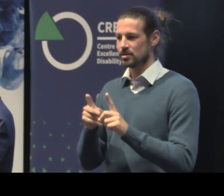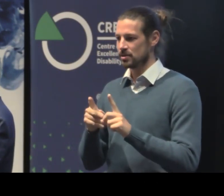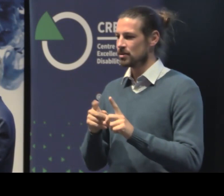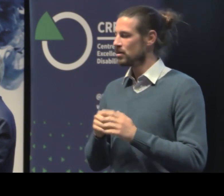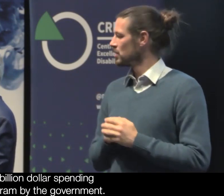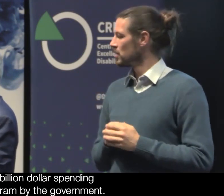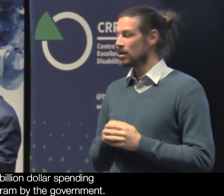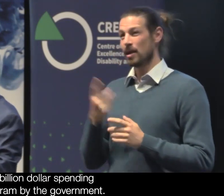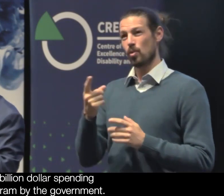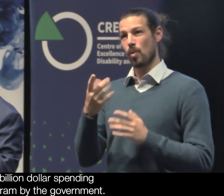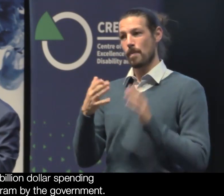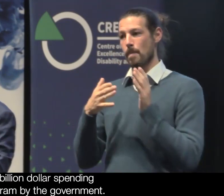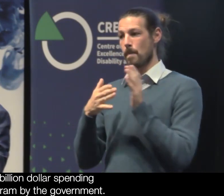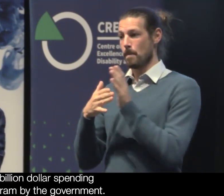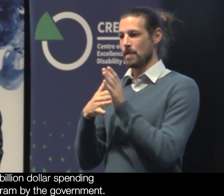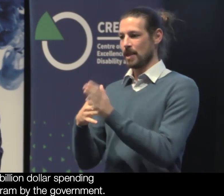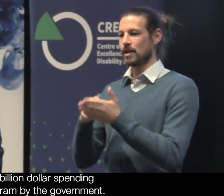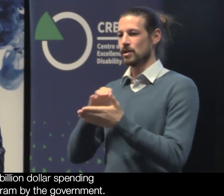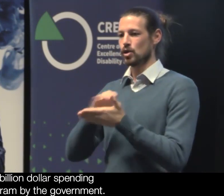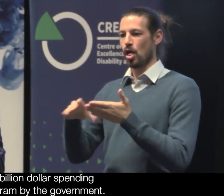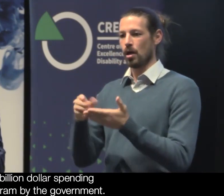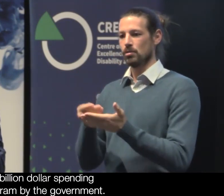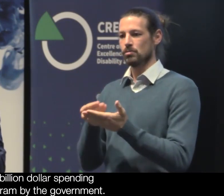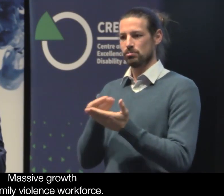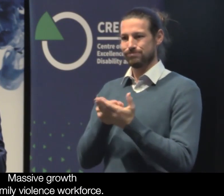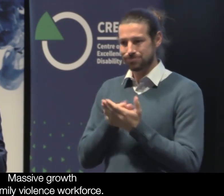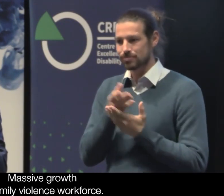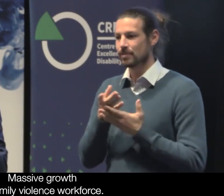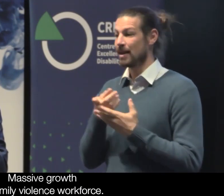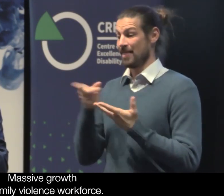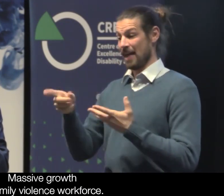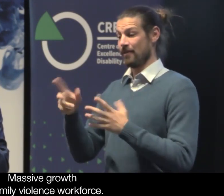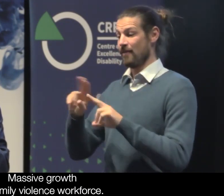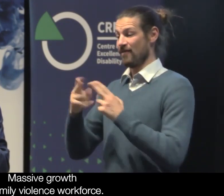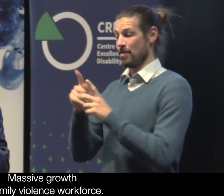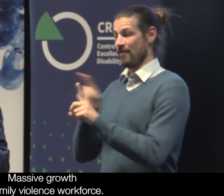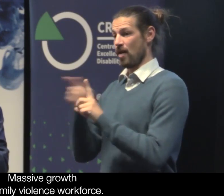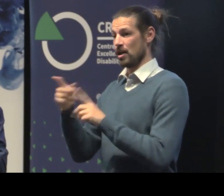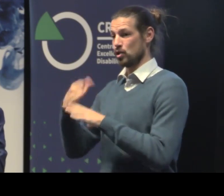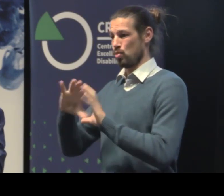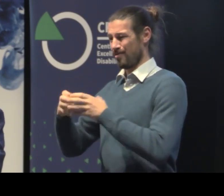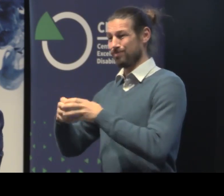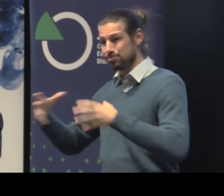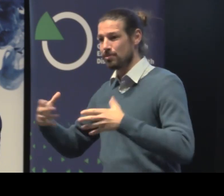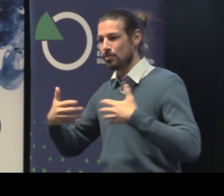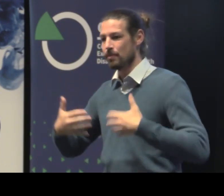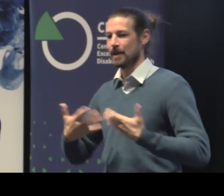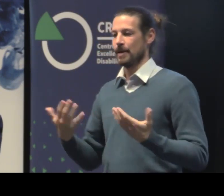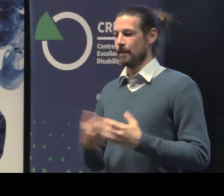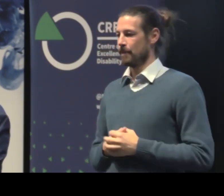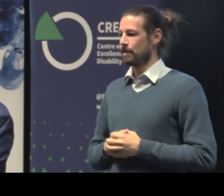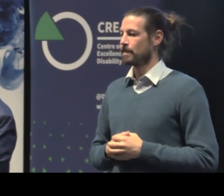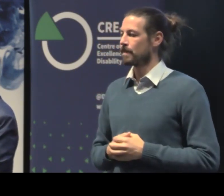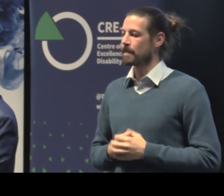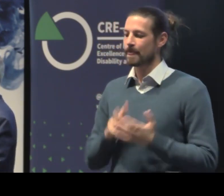$1 billion spending program by the Victorian government. Again, massive growth in the family violence workforce. And in family violence,